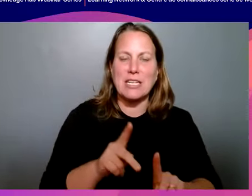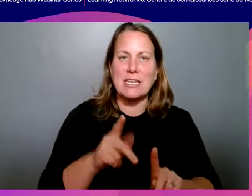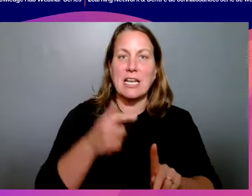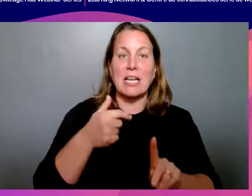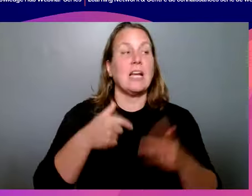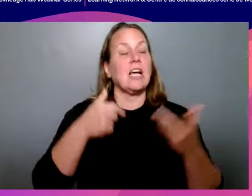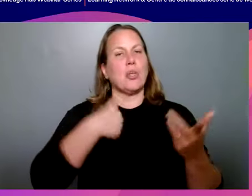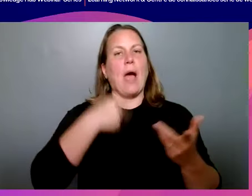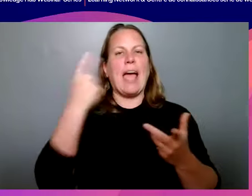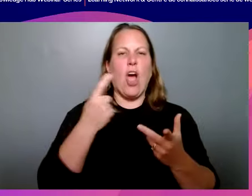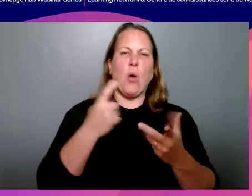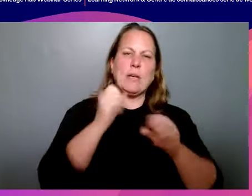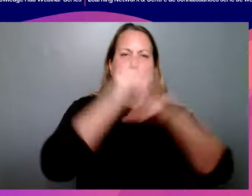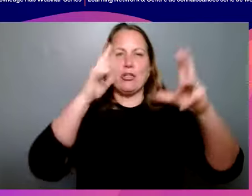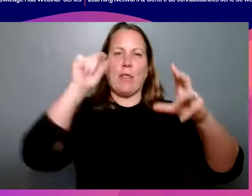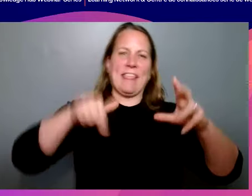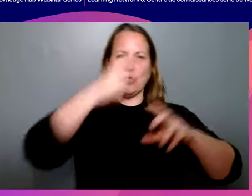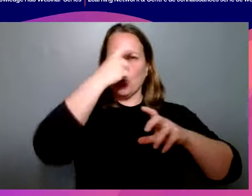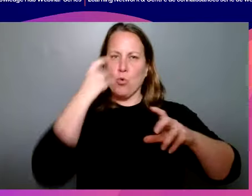of a trauma backpack where